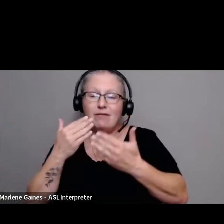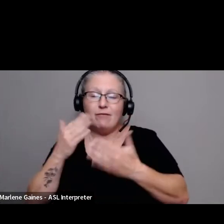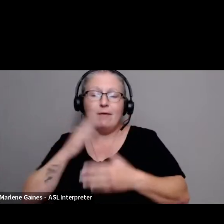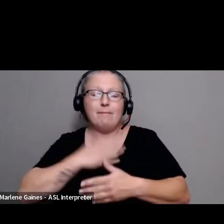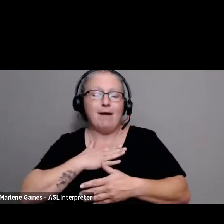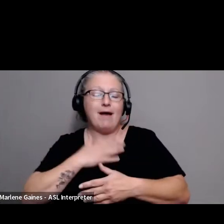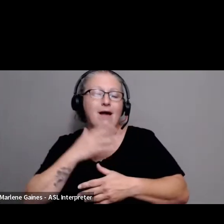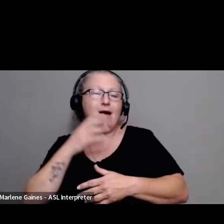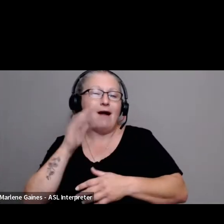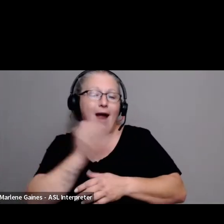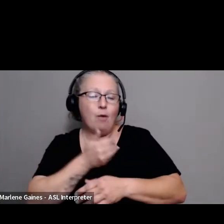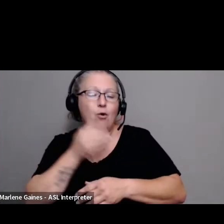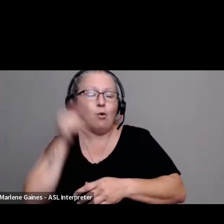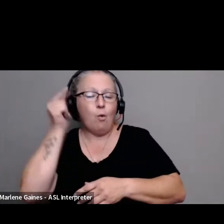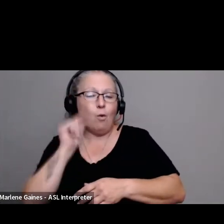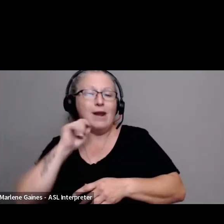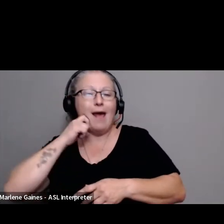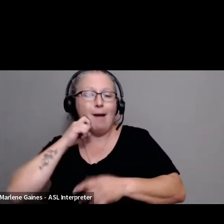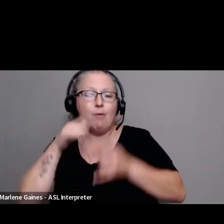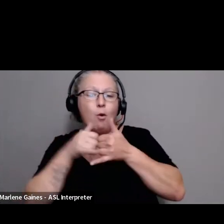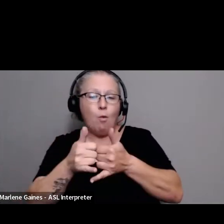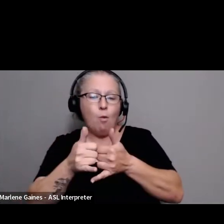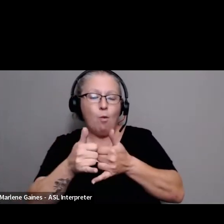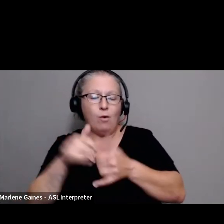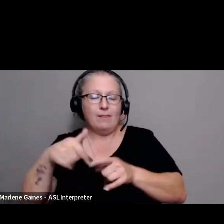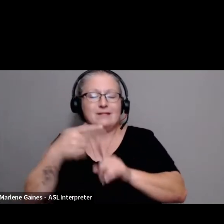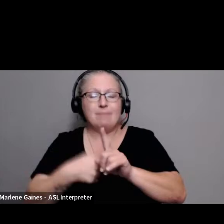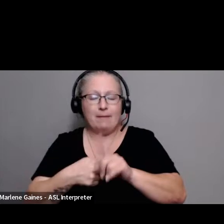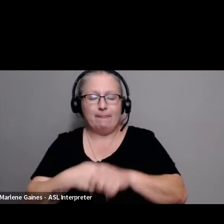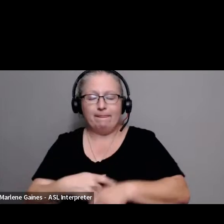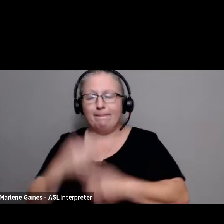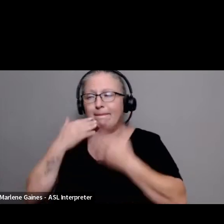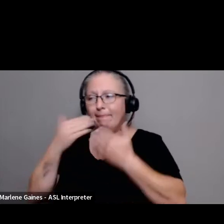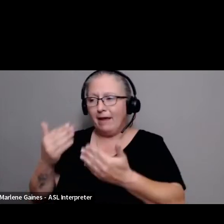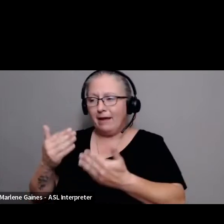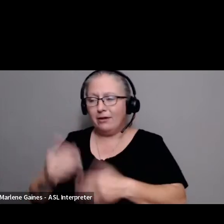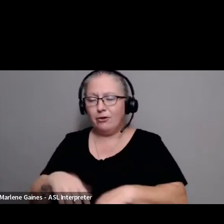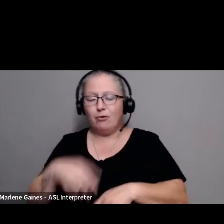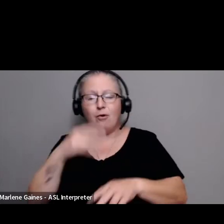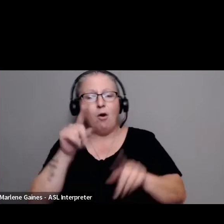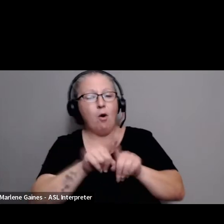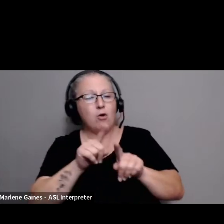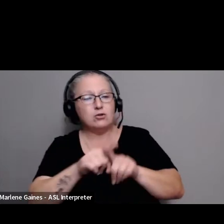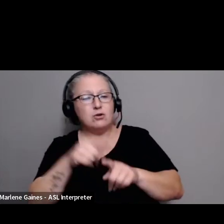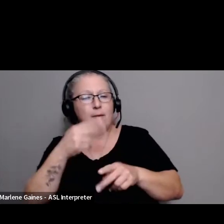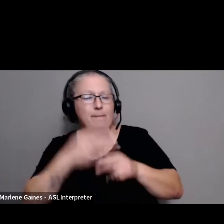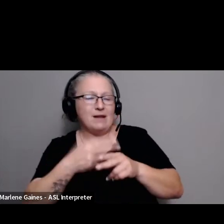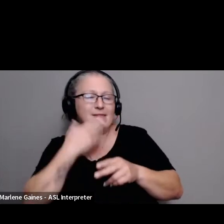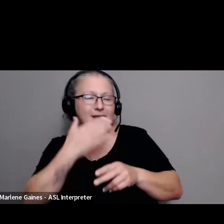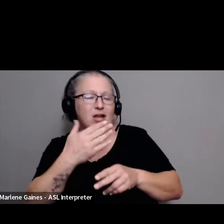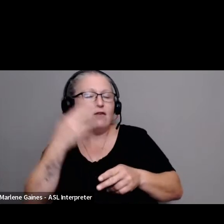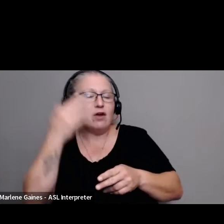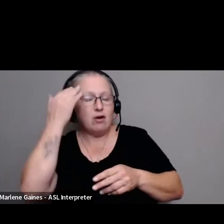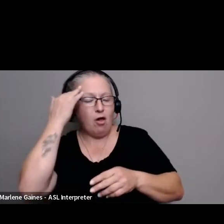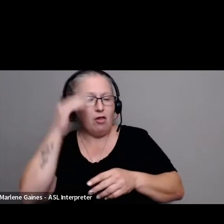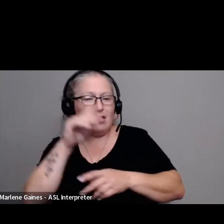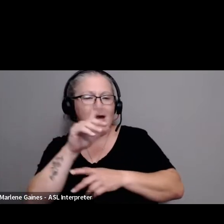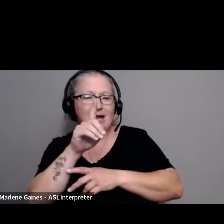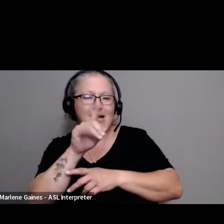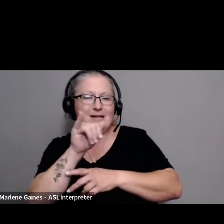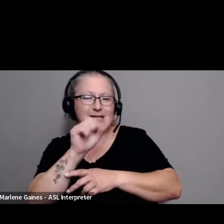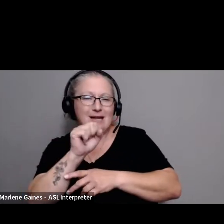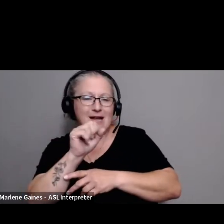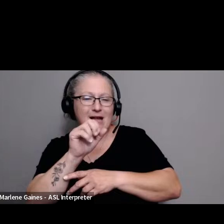month. So thank you. Thank you. I also wanted to mention, thank you for acknowledging Dia de los Muertos.